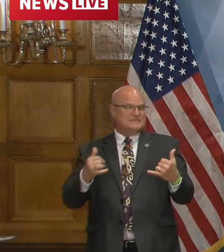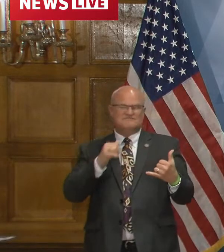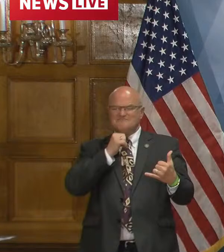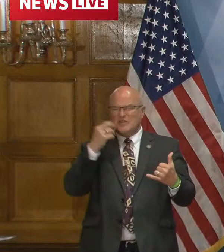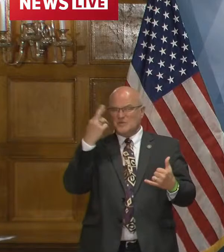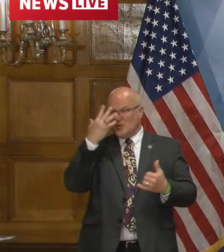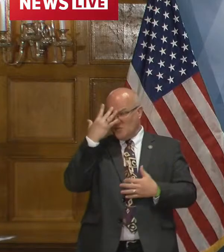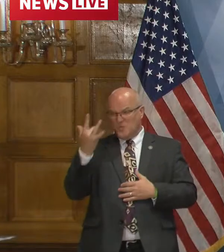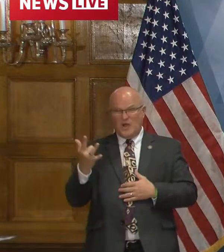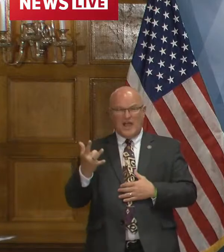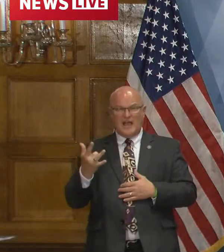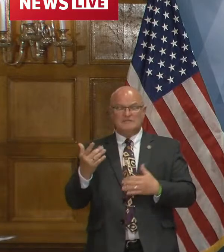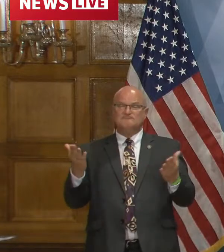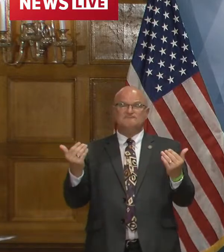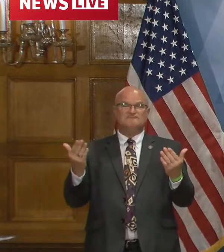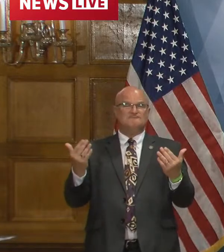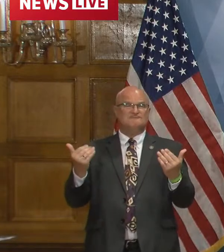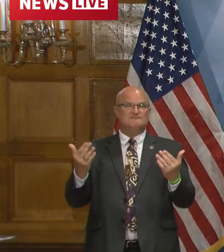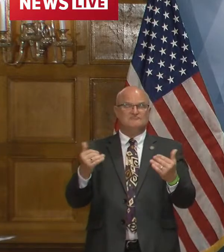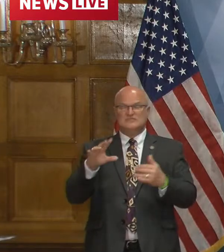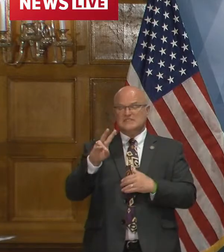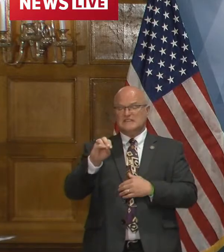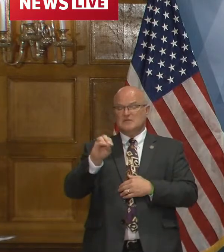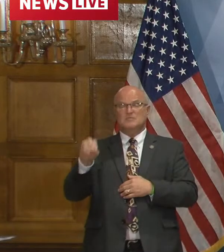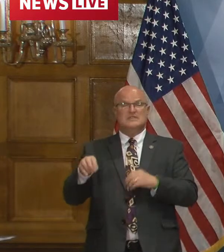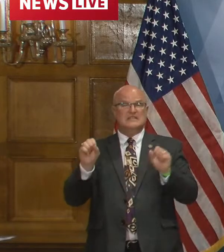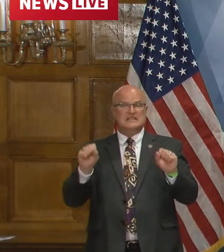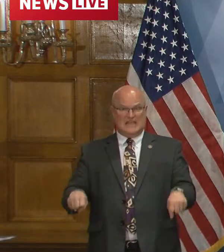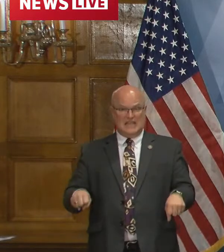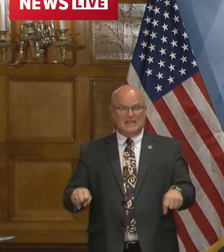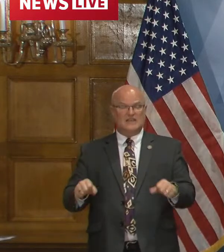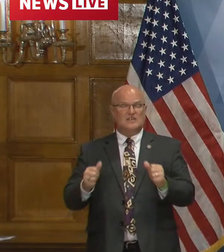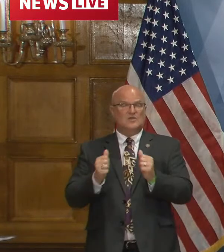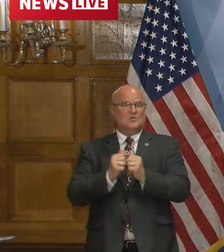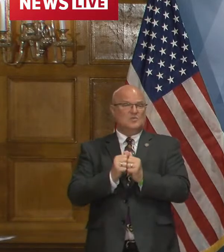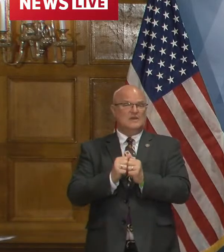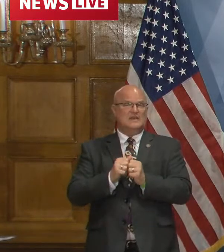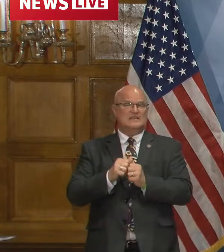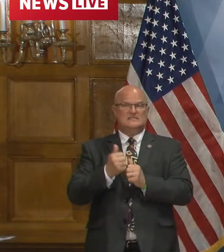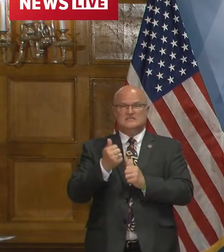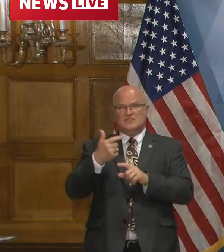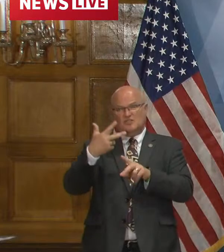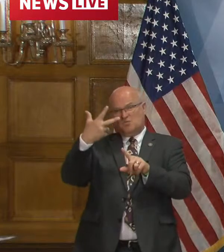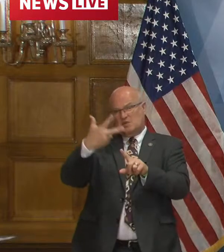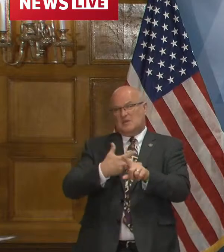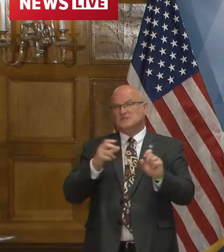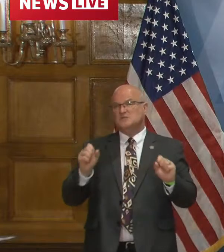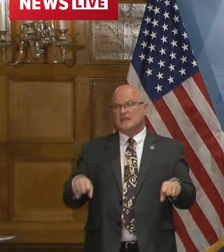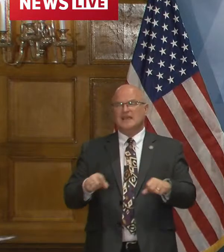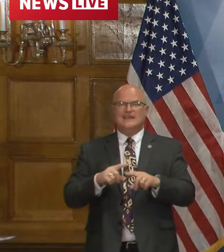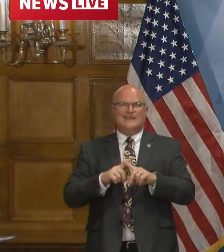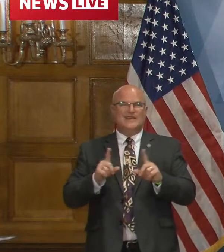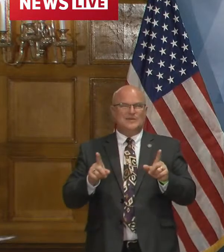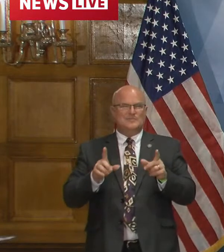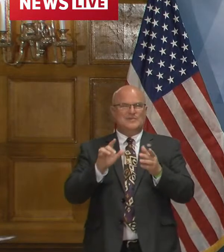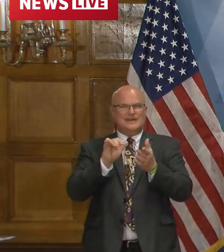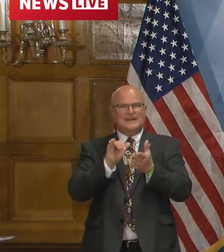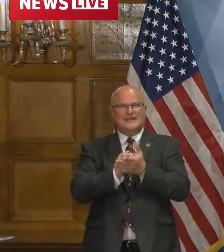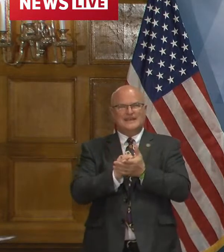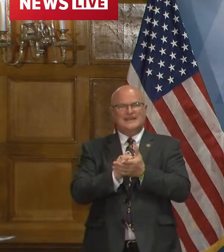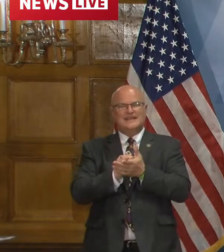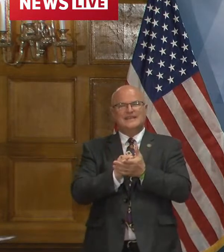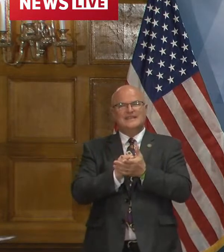real reason we can't get to a 70% level within a matter of 3 months, but that